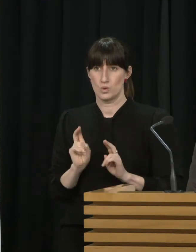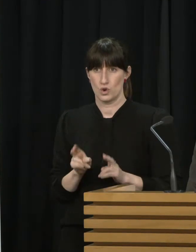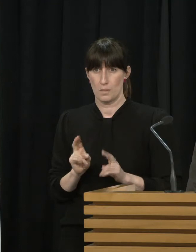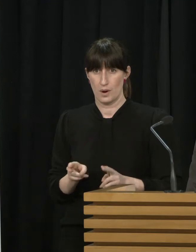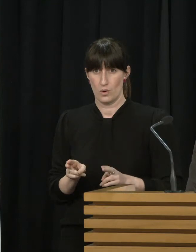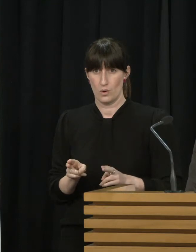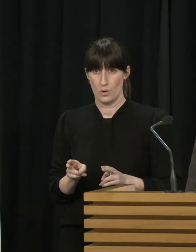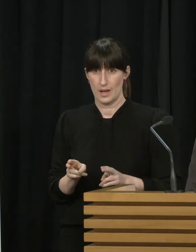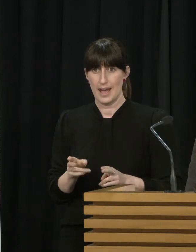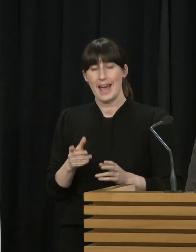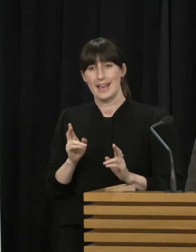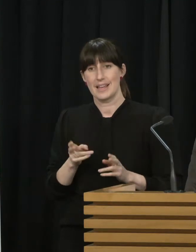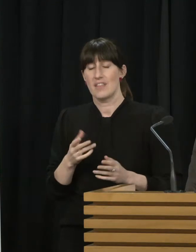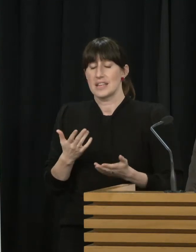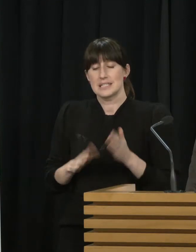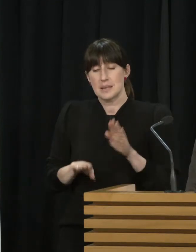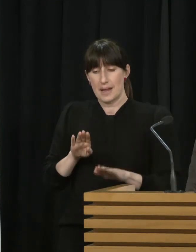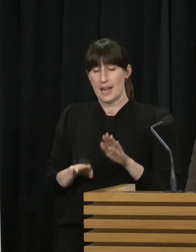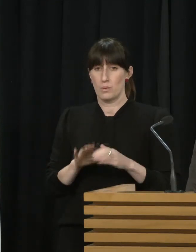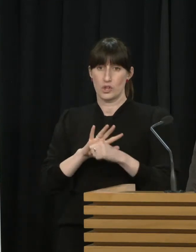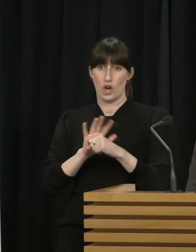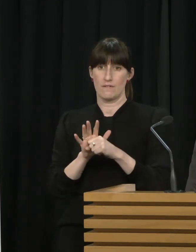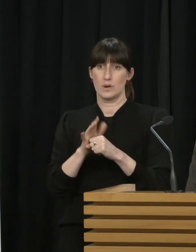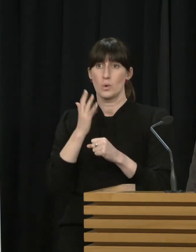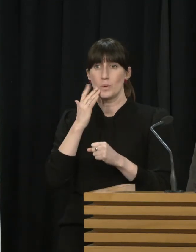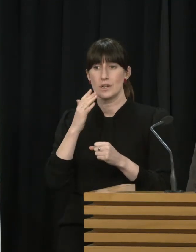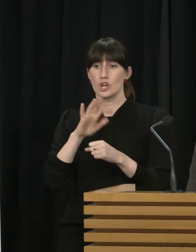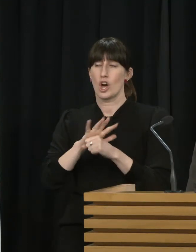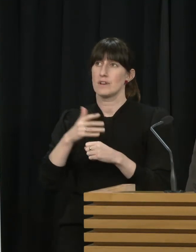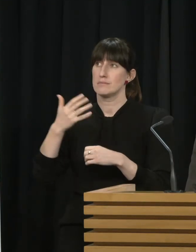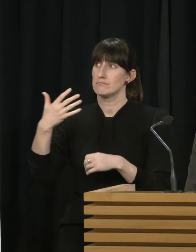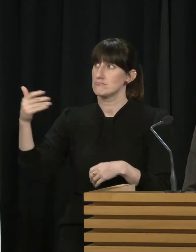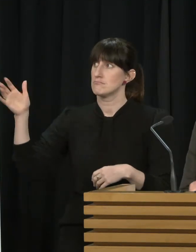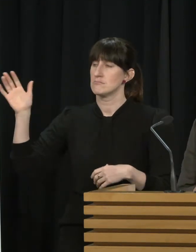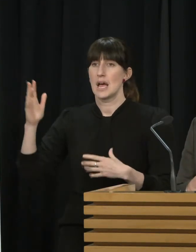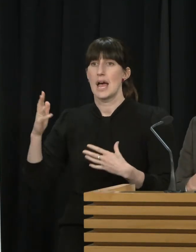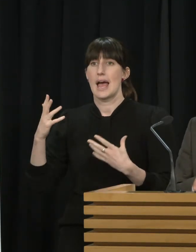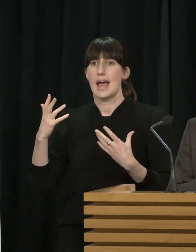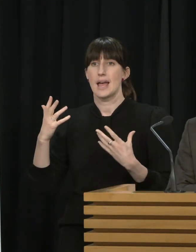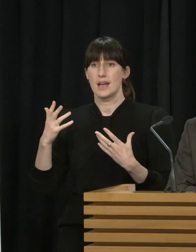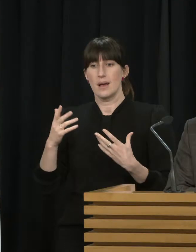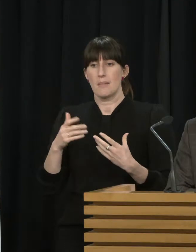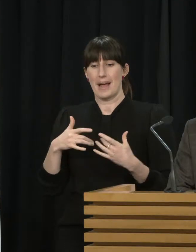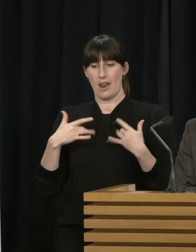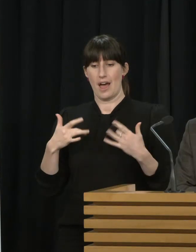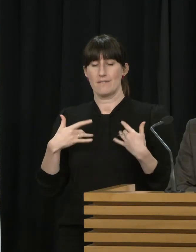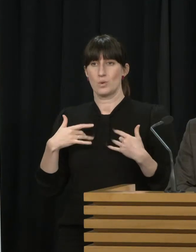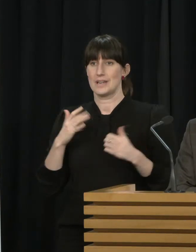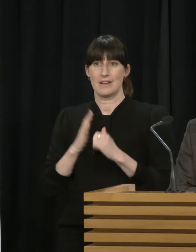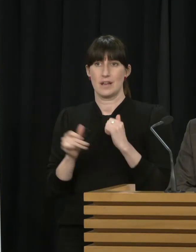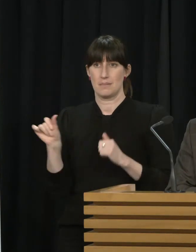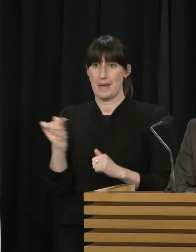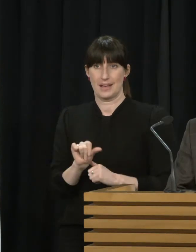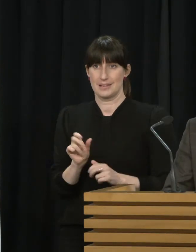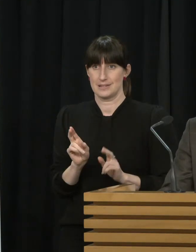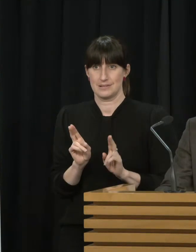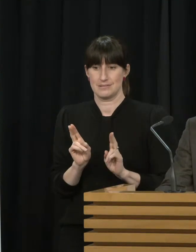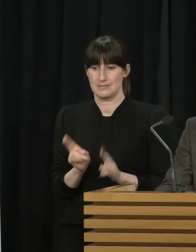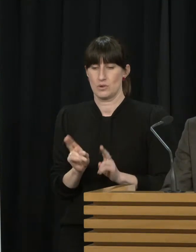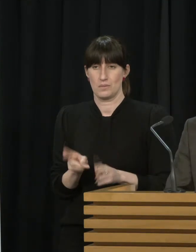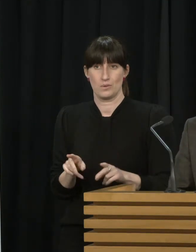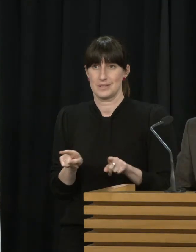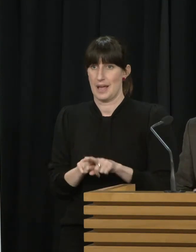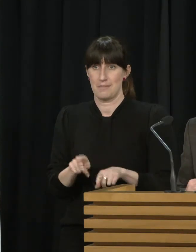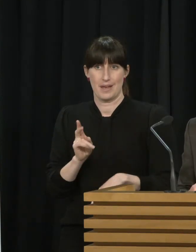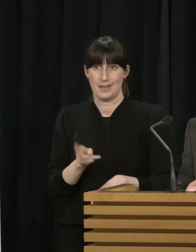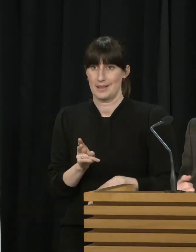was before. And I think that the similar thing will happen with COVID-19. There'll be a new normal, and we will get used to that. And we will have more freedom, and